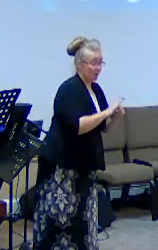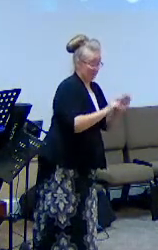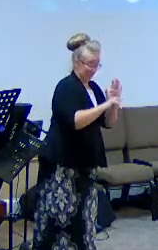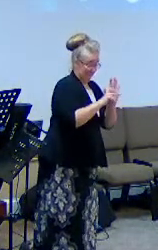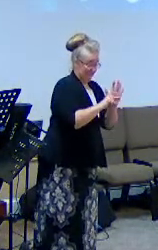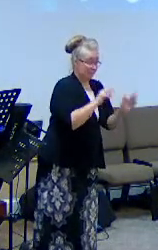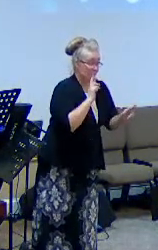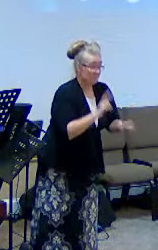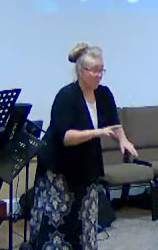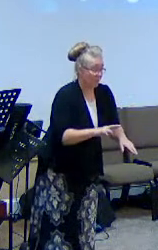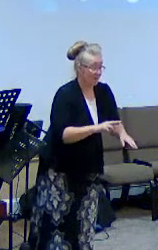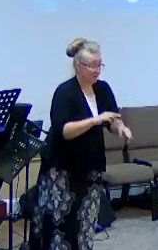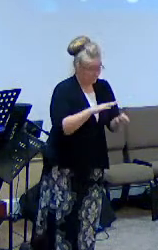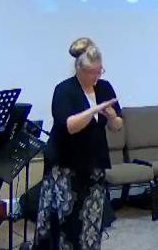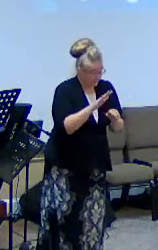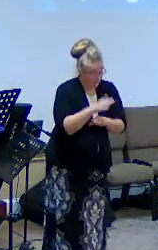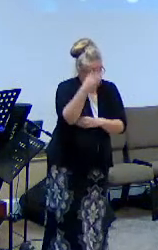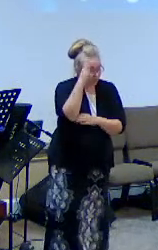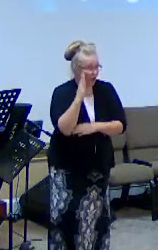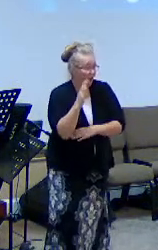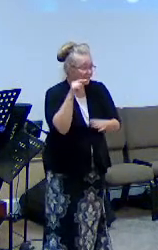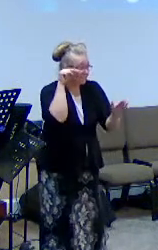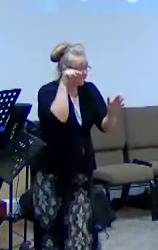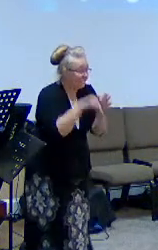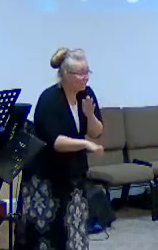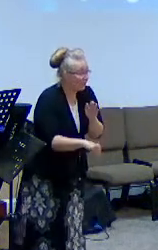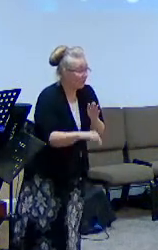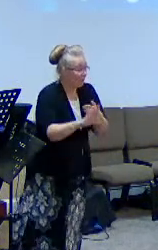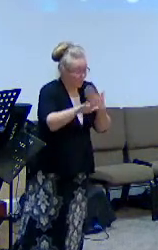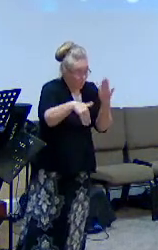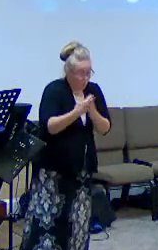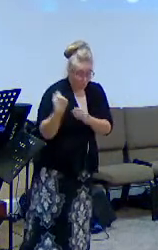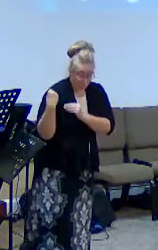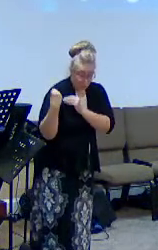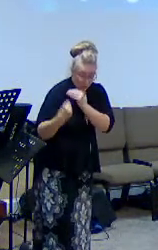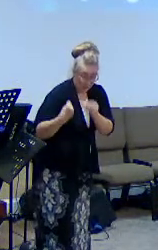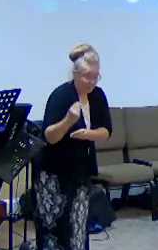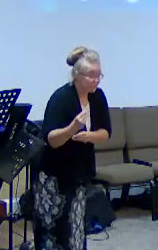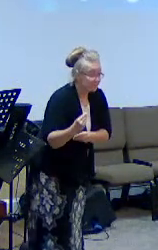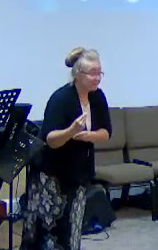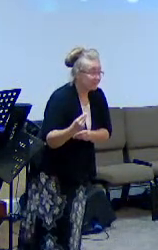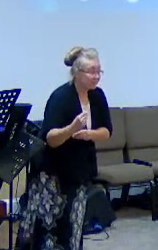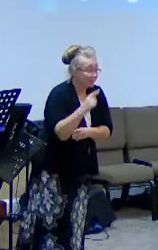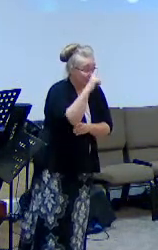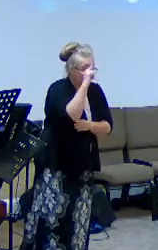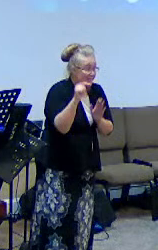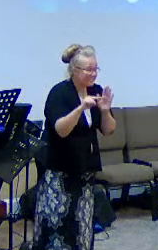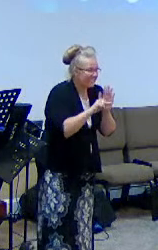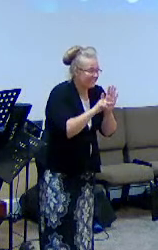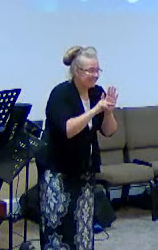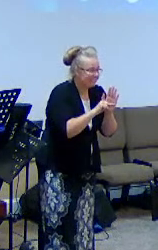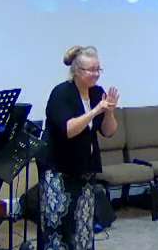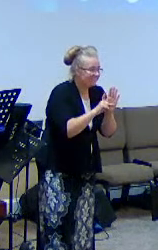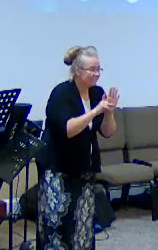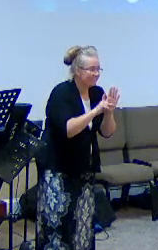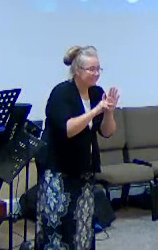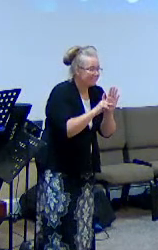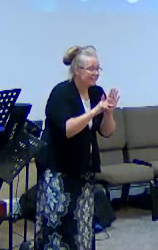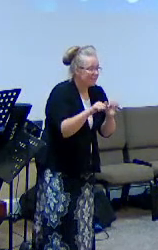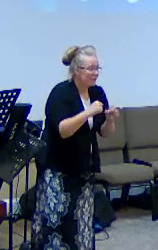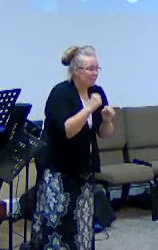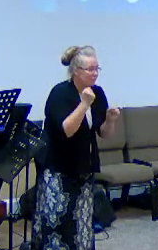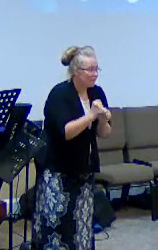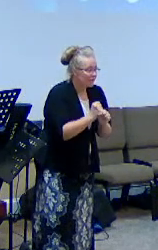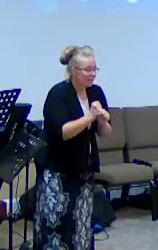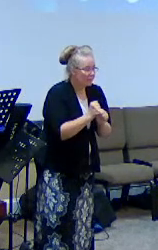it was enough to cause God to kill off a whole generation. A because they were negative, causing them to